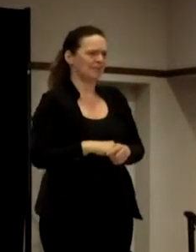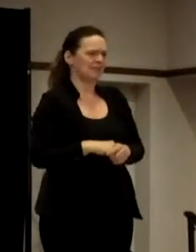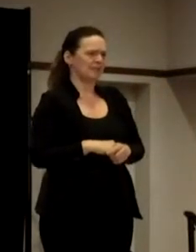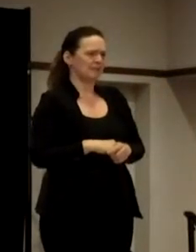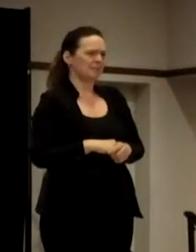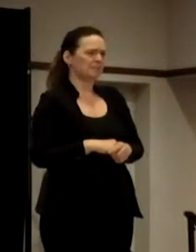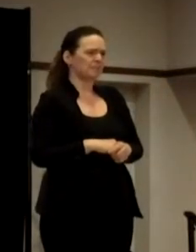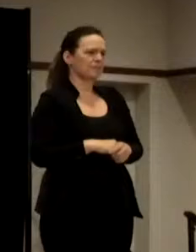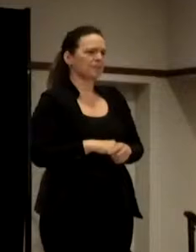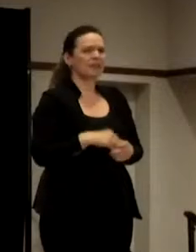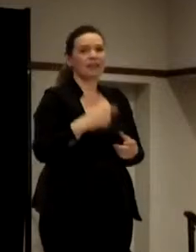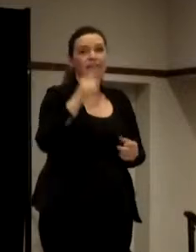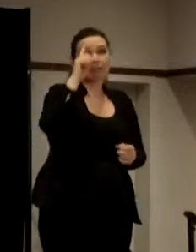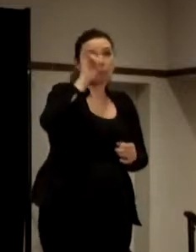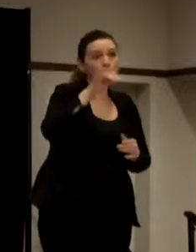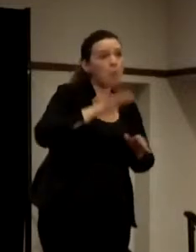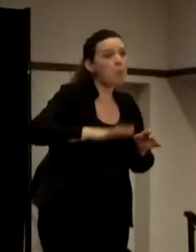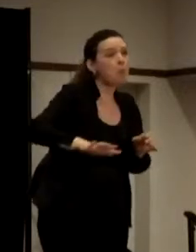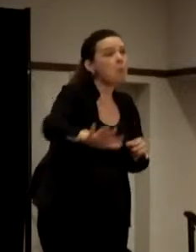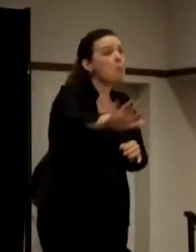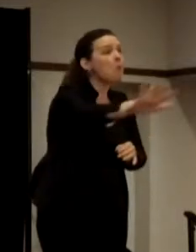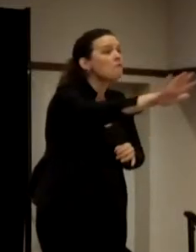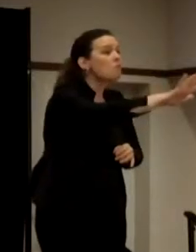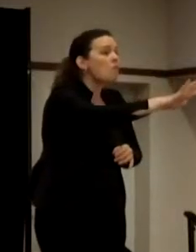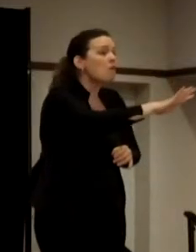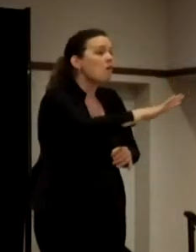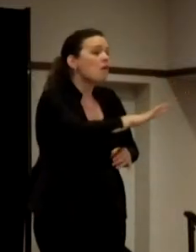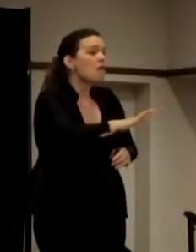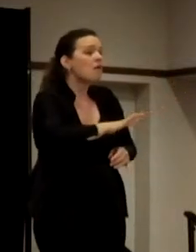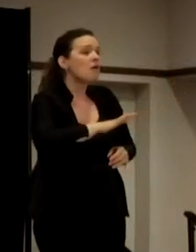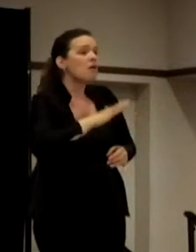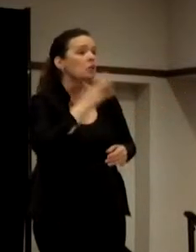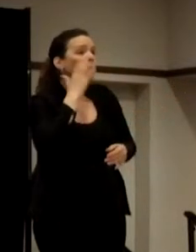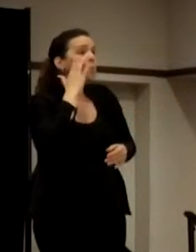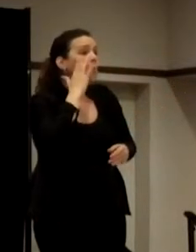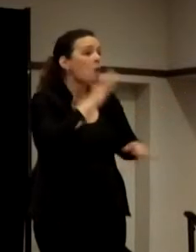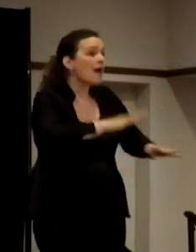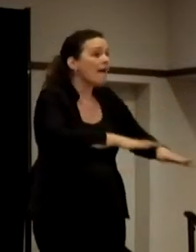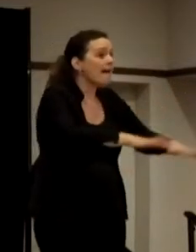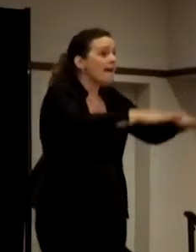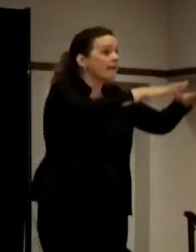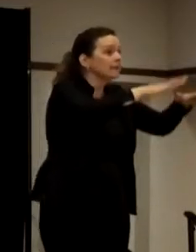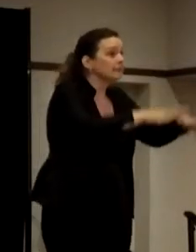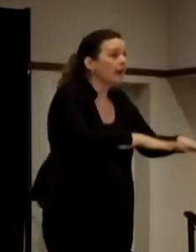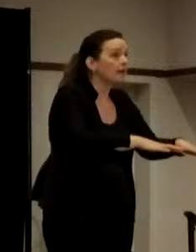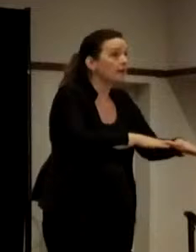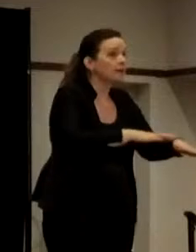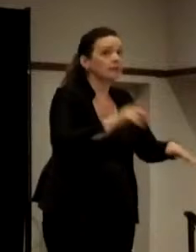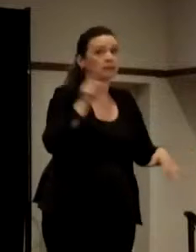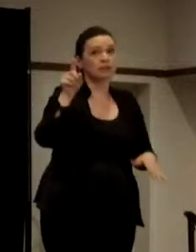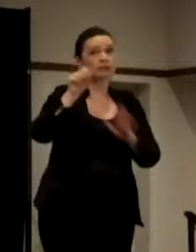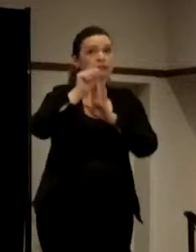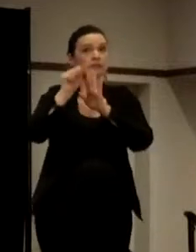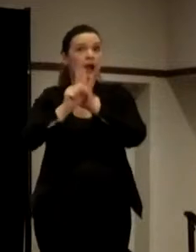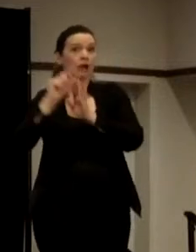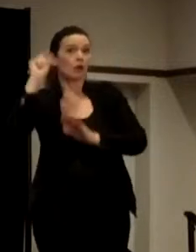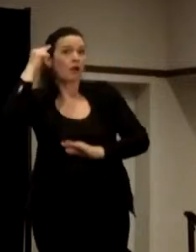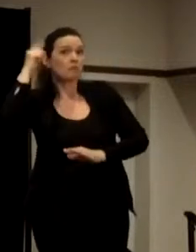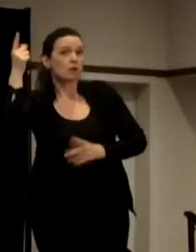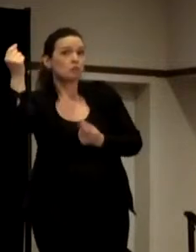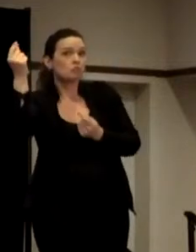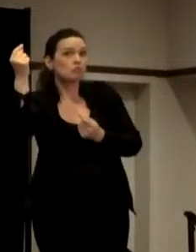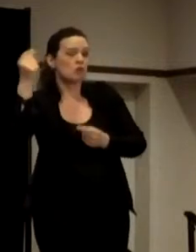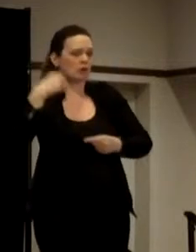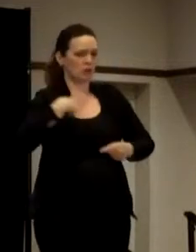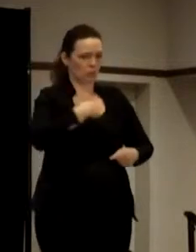overall, a way to avoid some of this anxiety between local governments and state governments is to basically give us